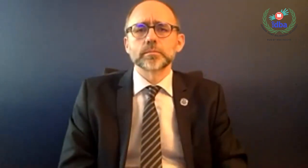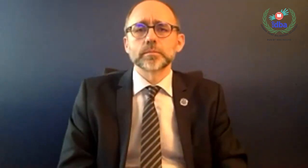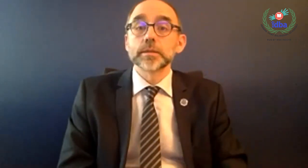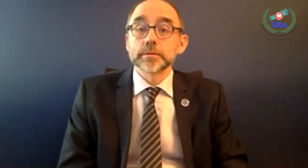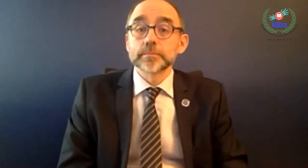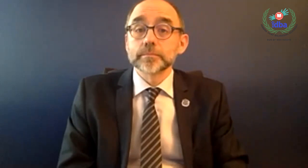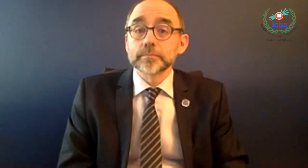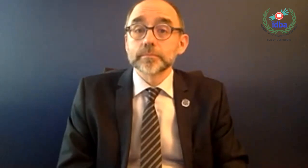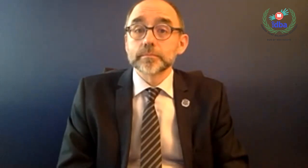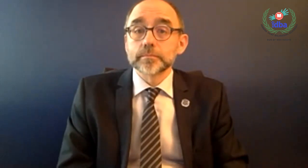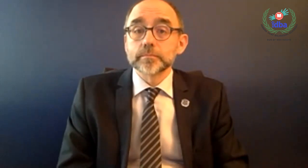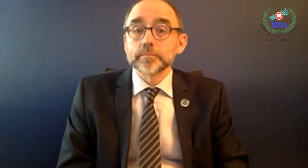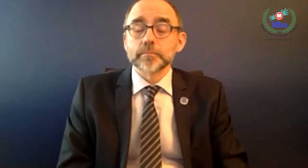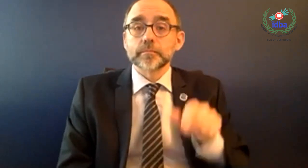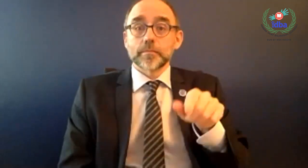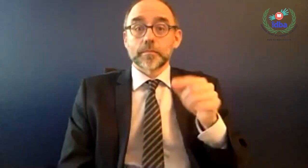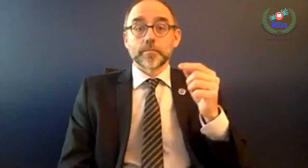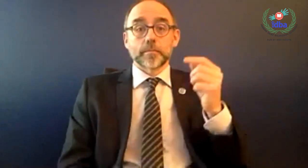we don't have inclusion?